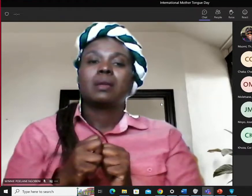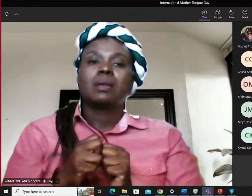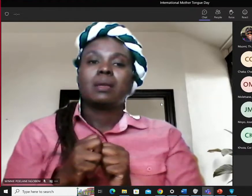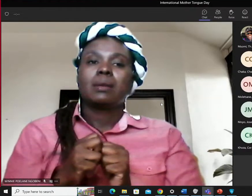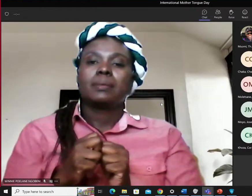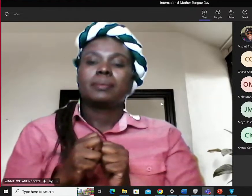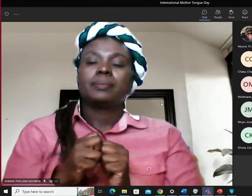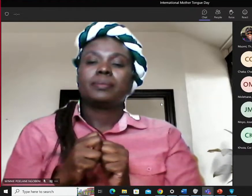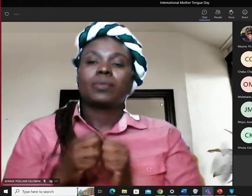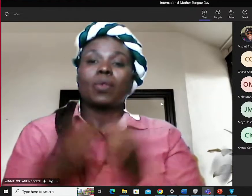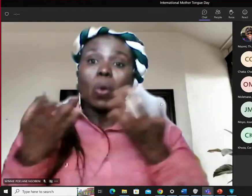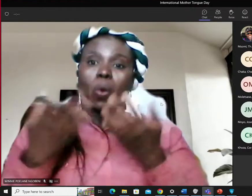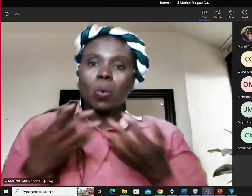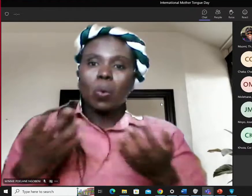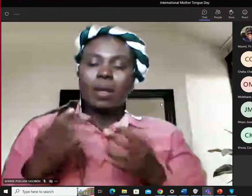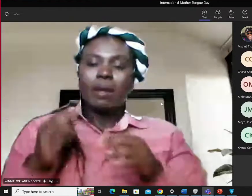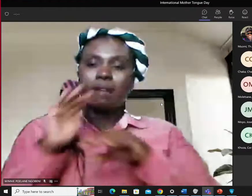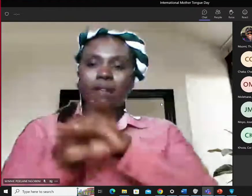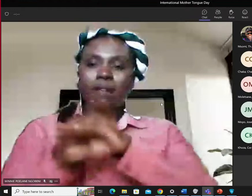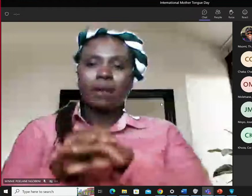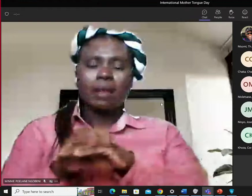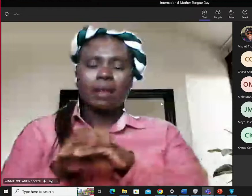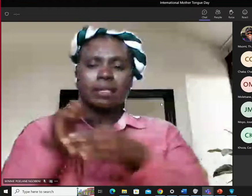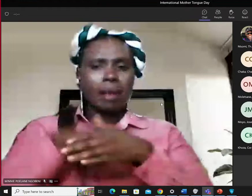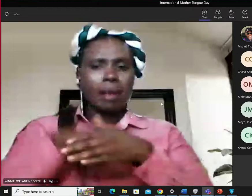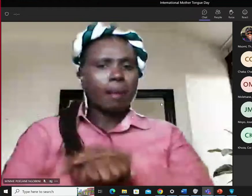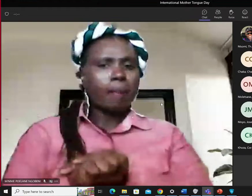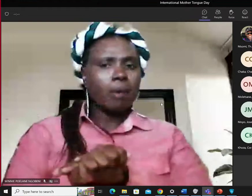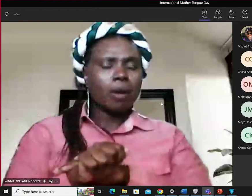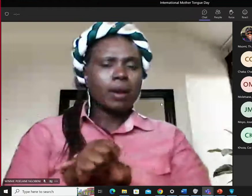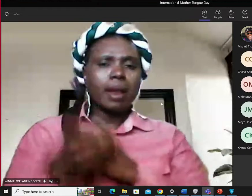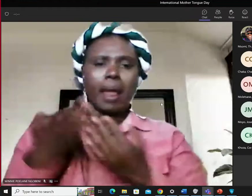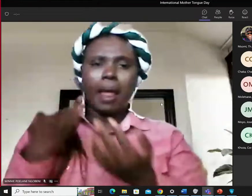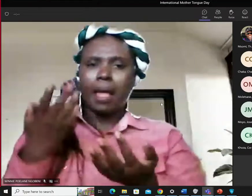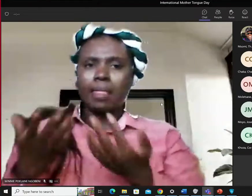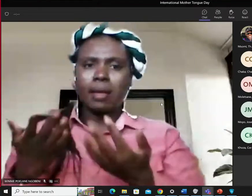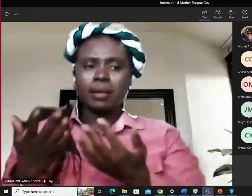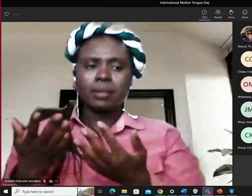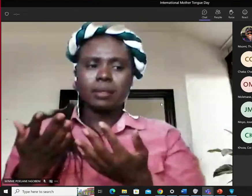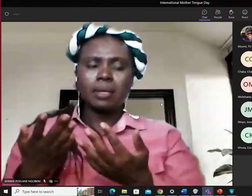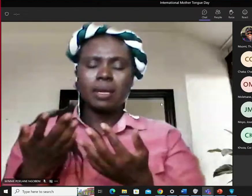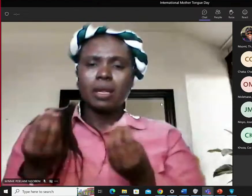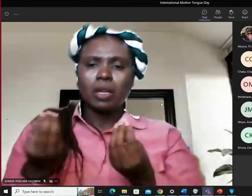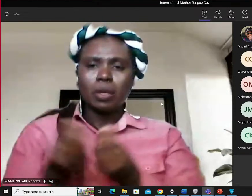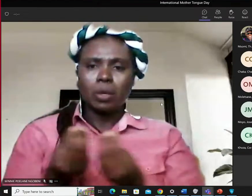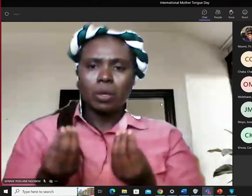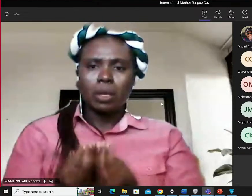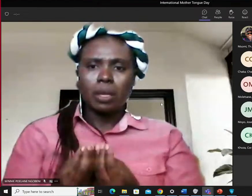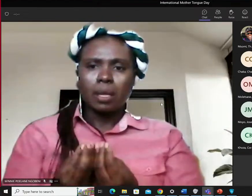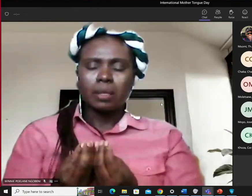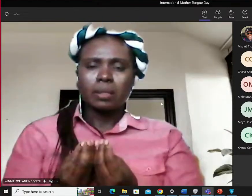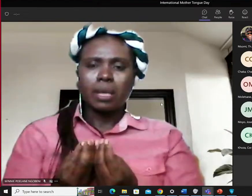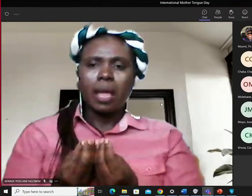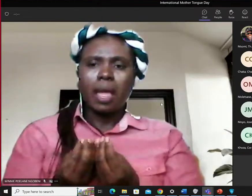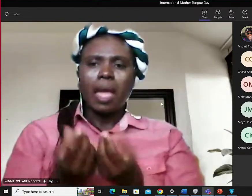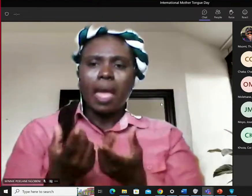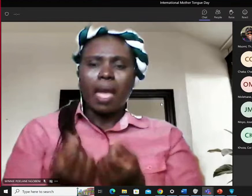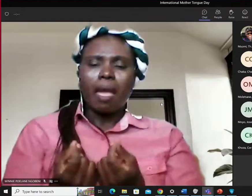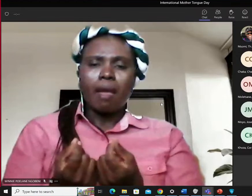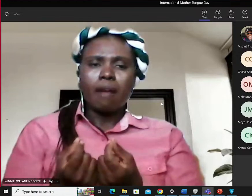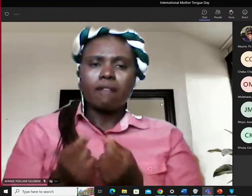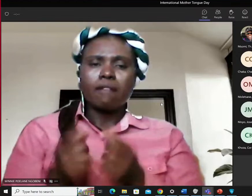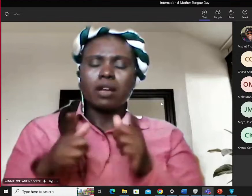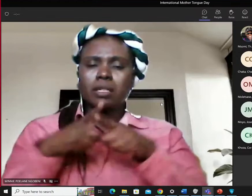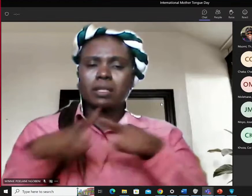were French-born Abbé Michael Delpire, who stood for sign language